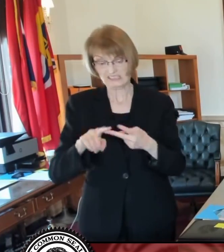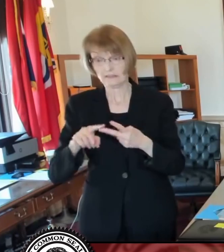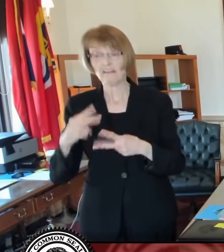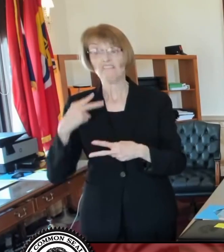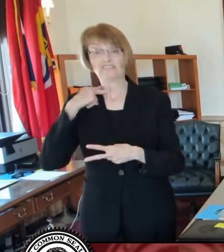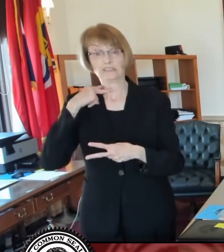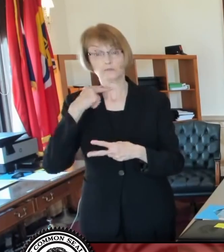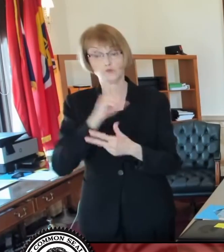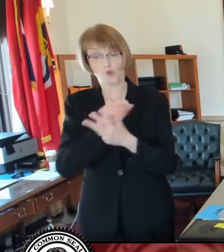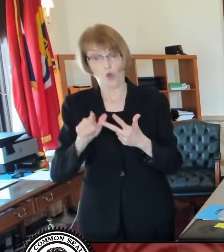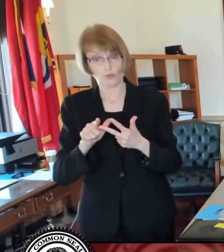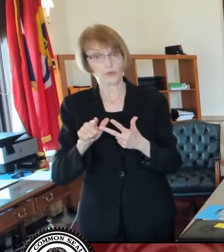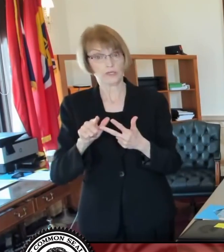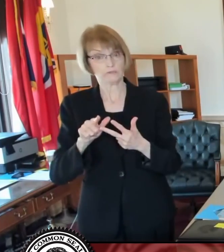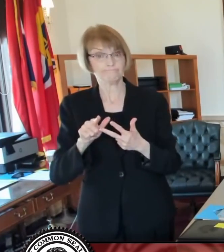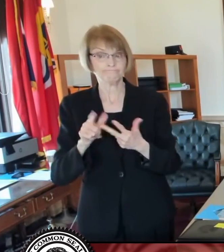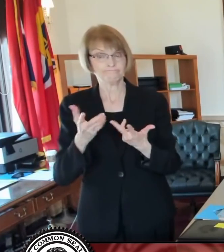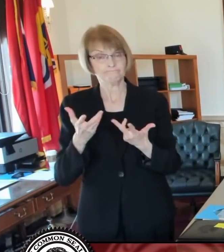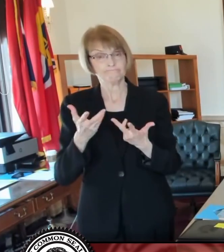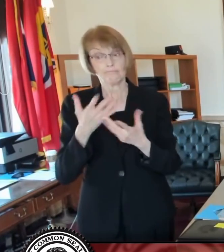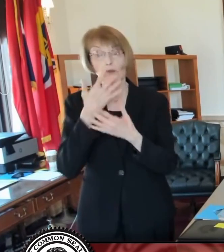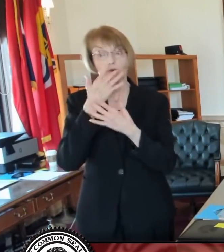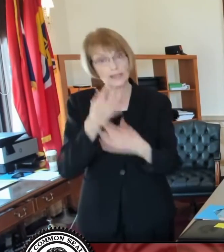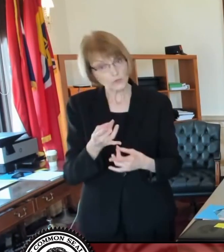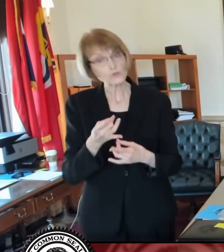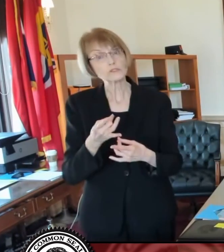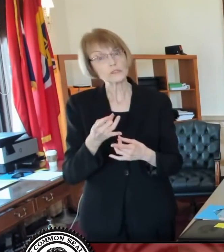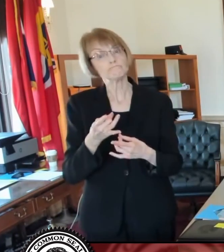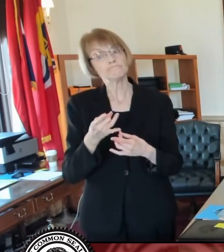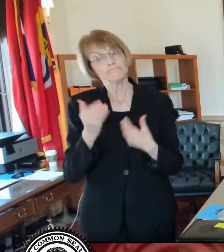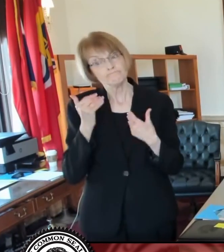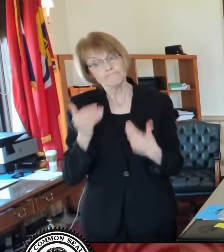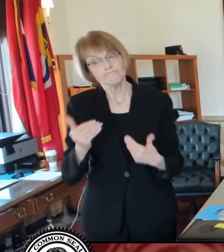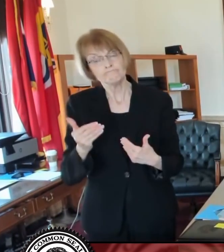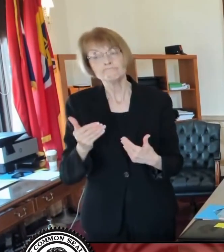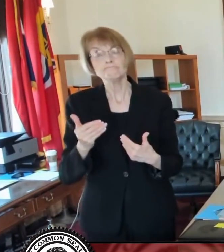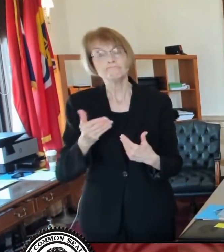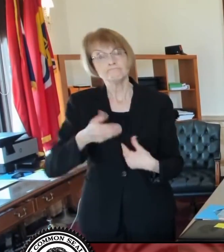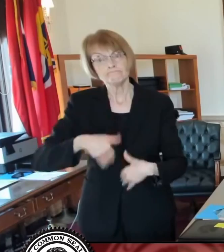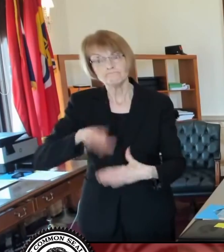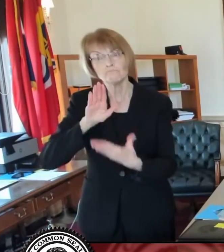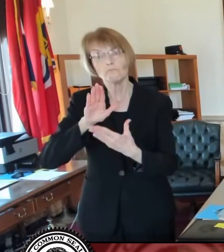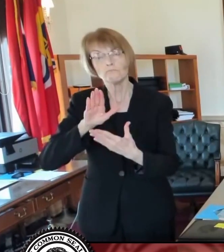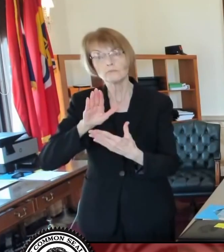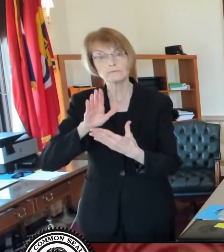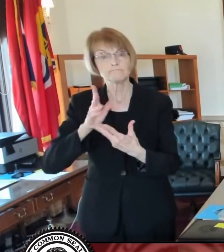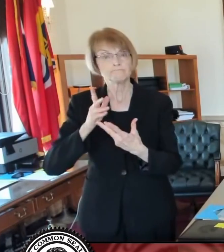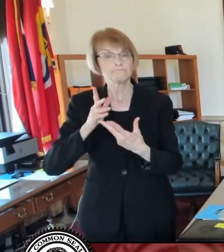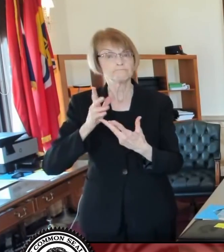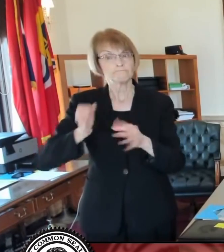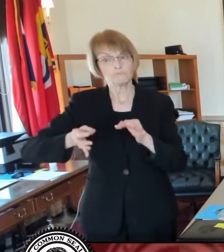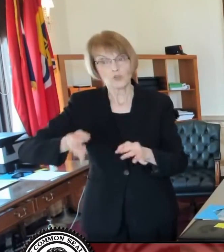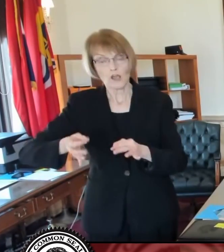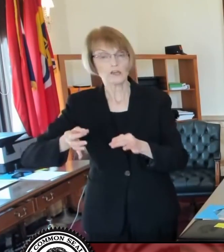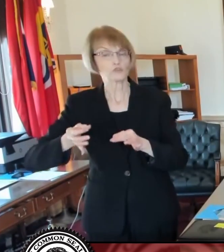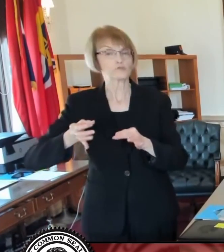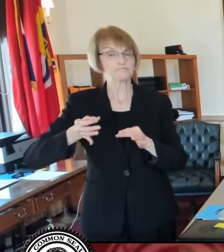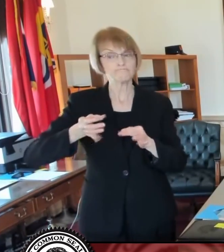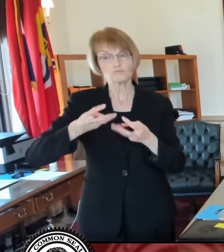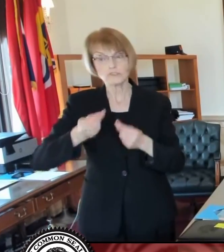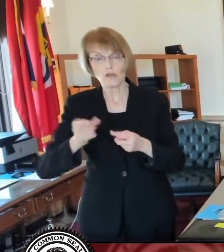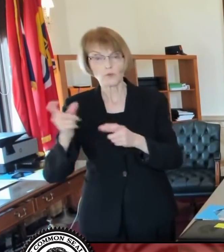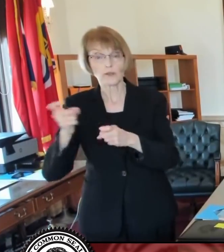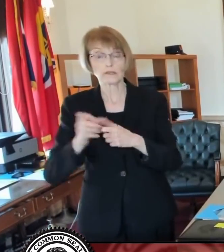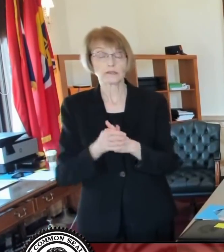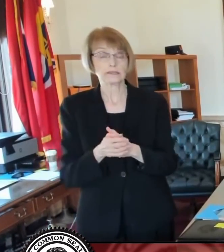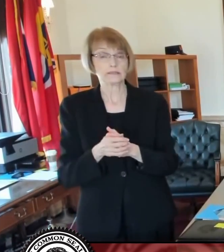interest in getting their cases resolved quickly. It's not always the case